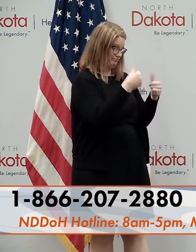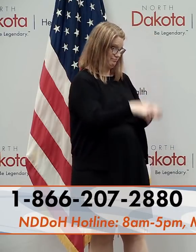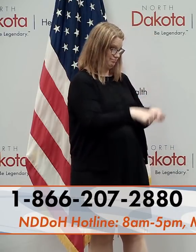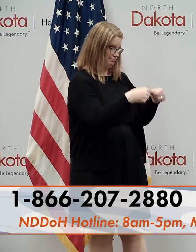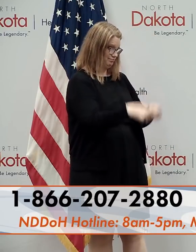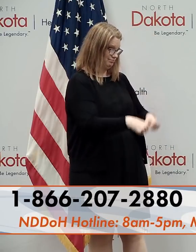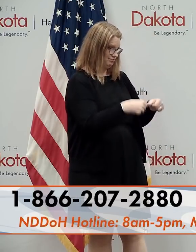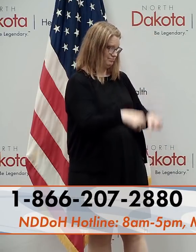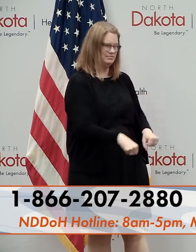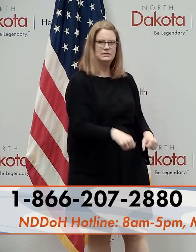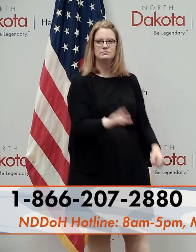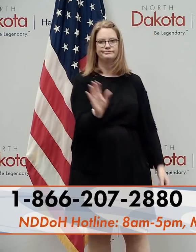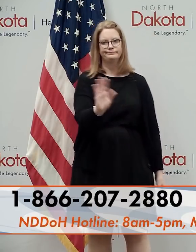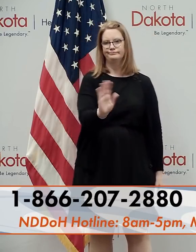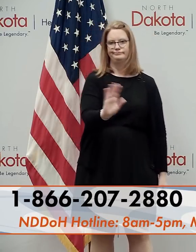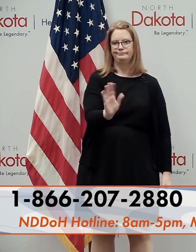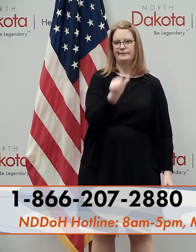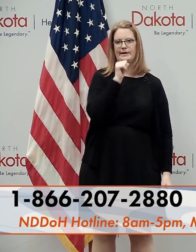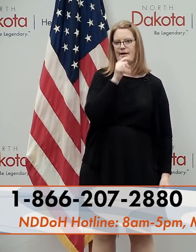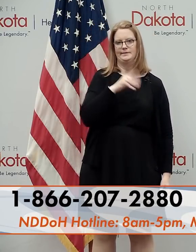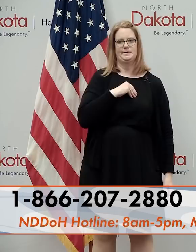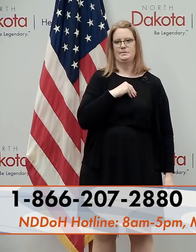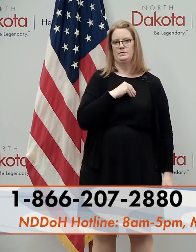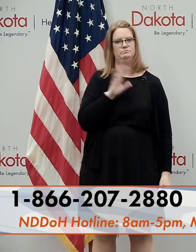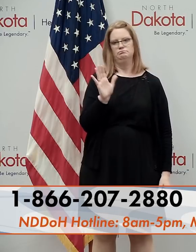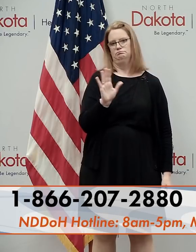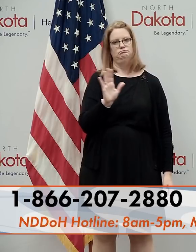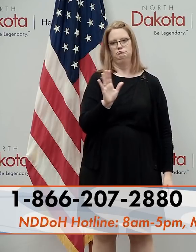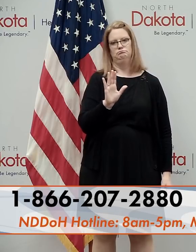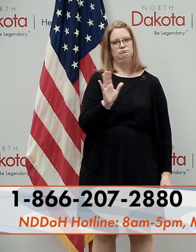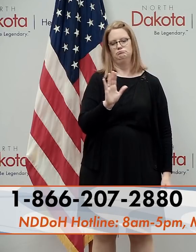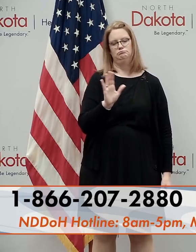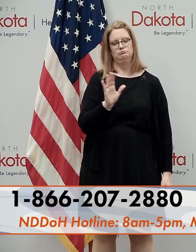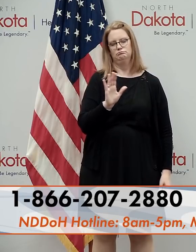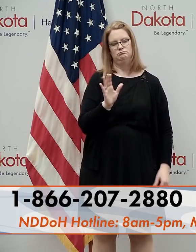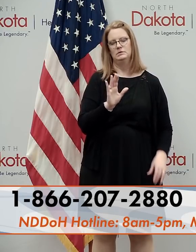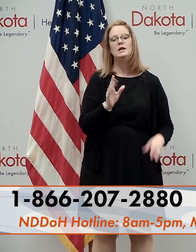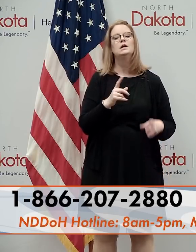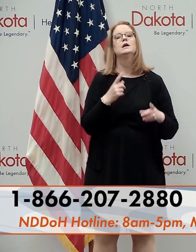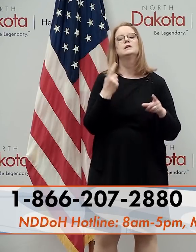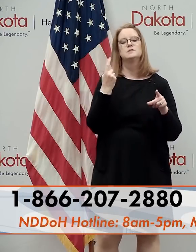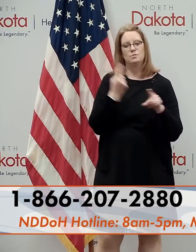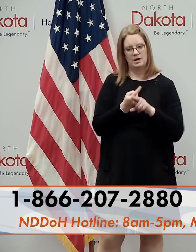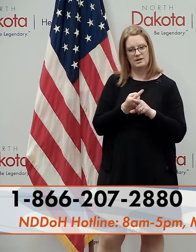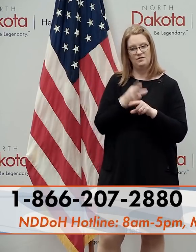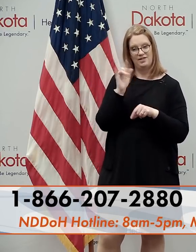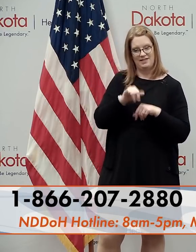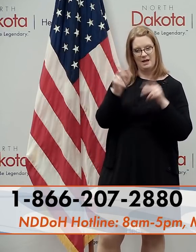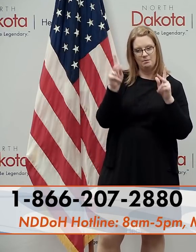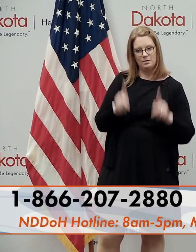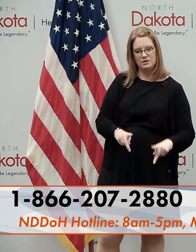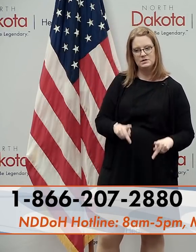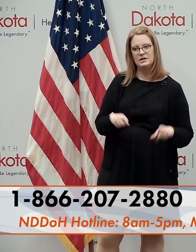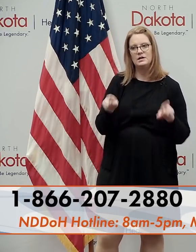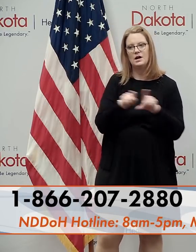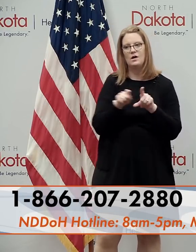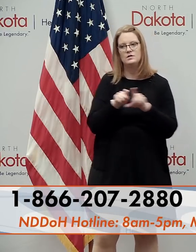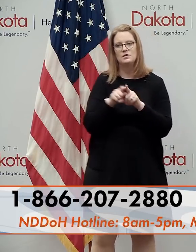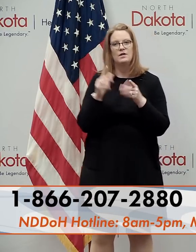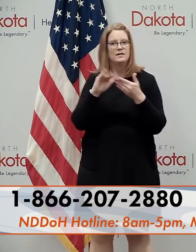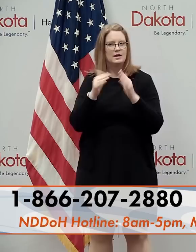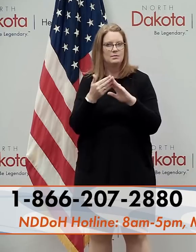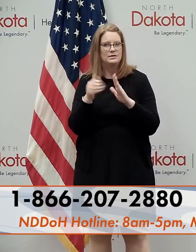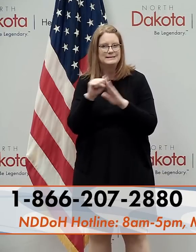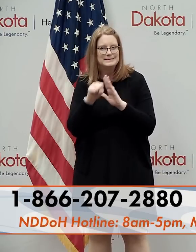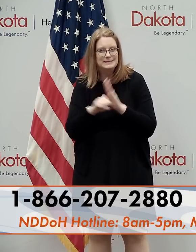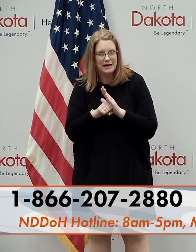is it's not only the right thing to do for the individual who may be sick, it's the right thing to do for the community and for the state